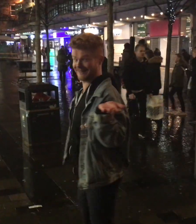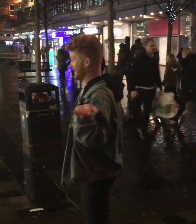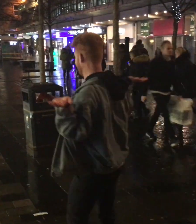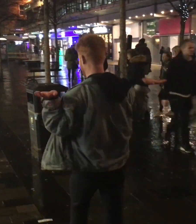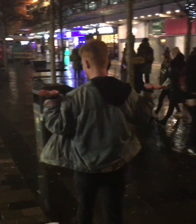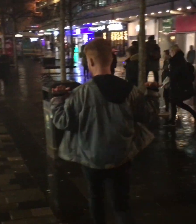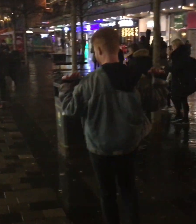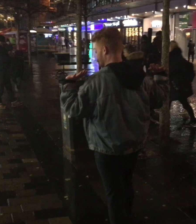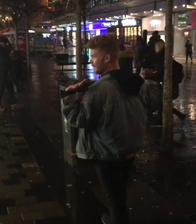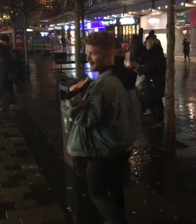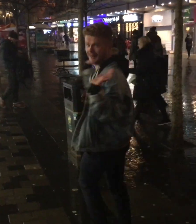Shopping.